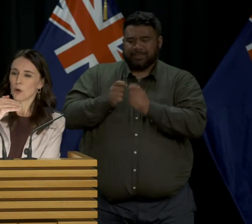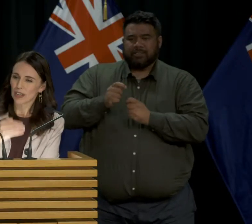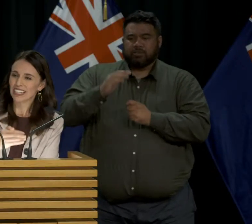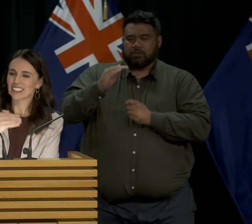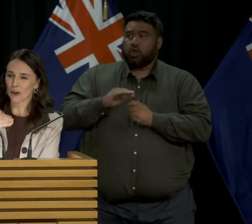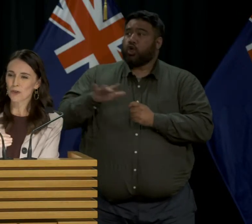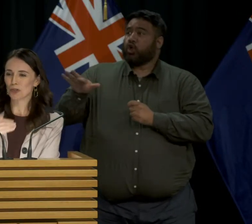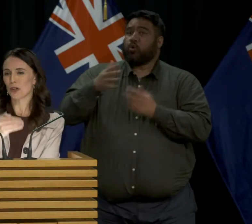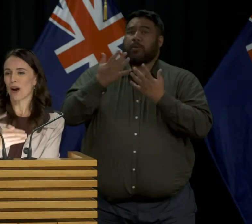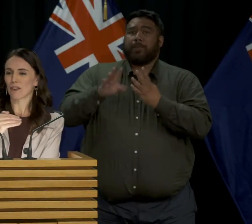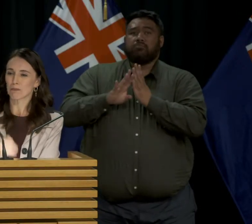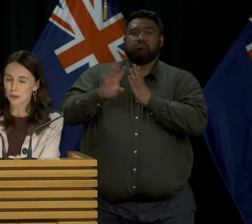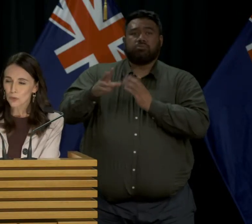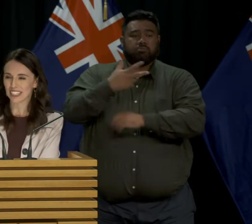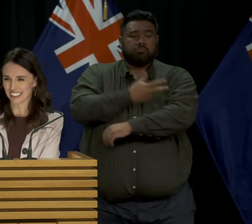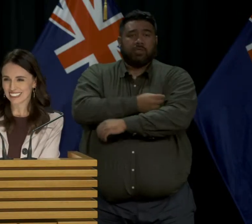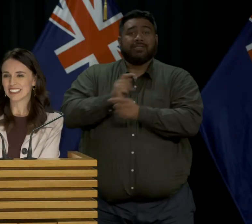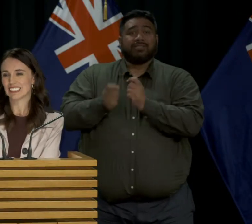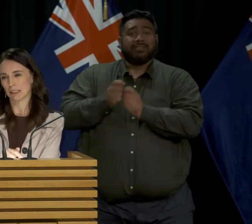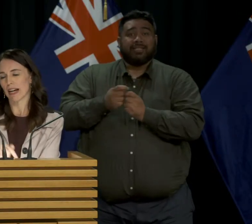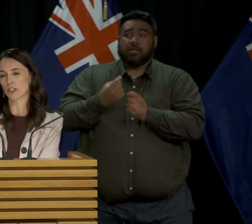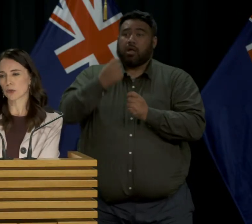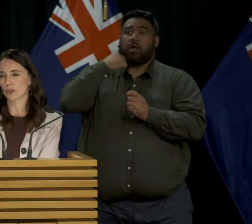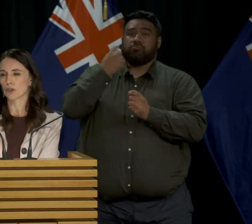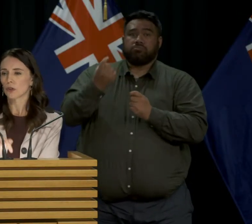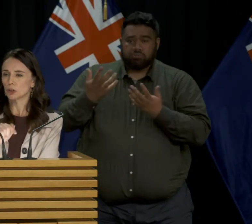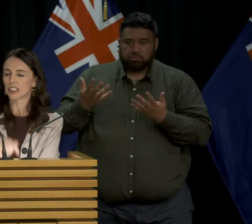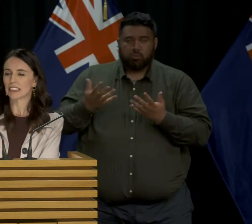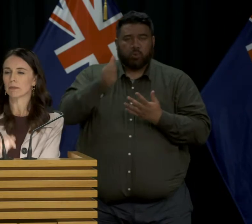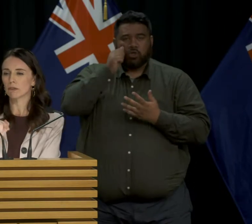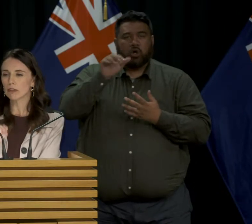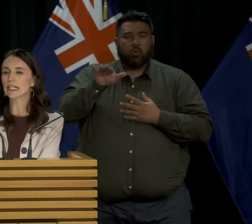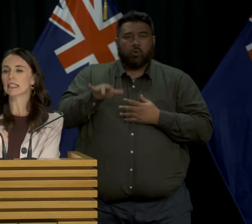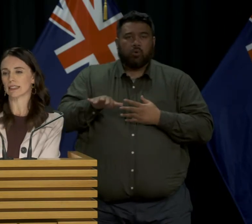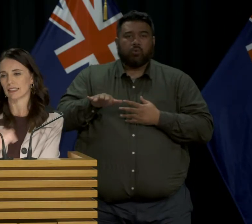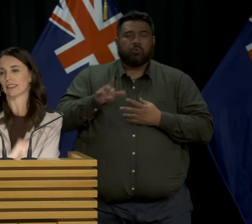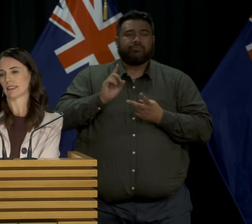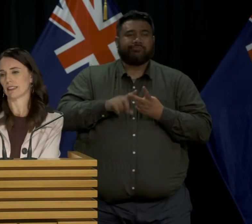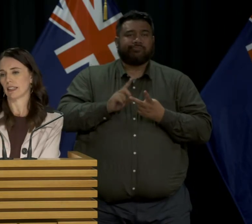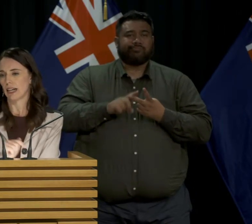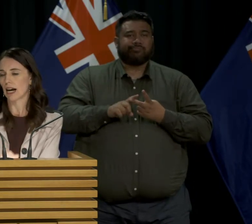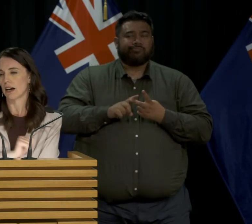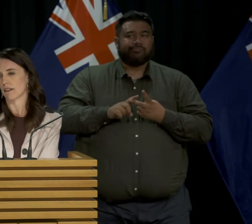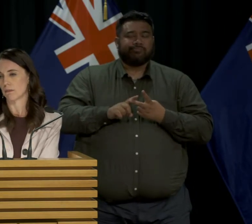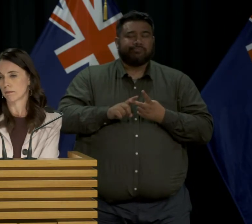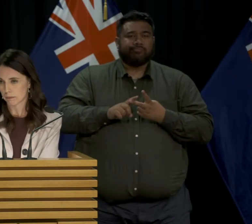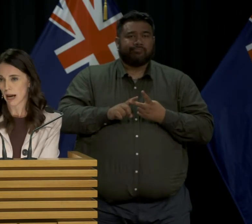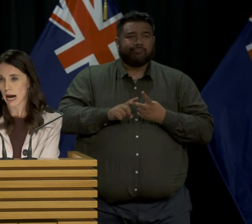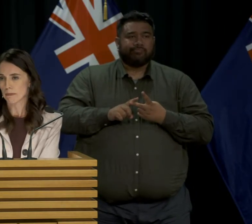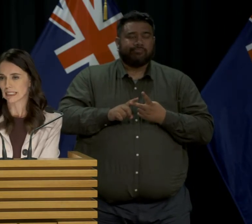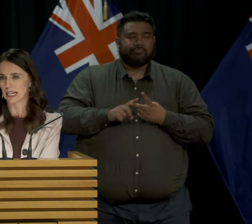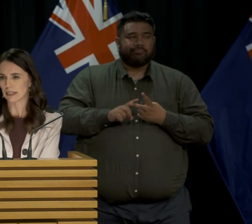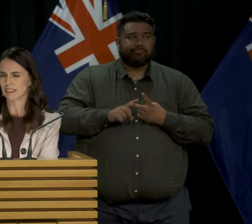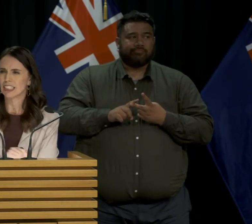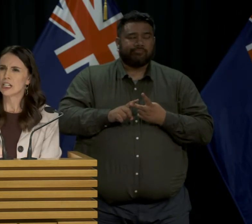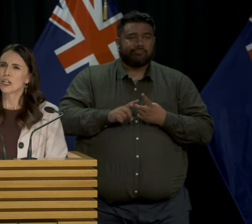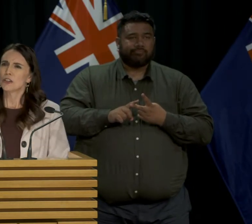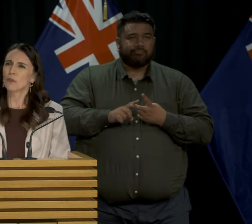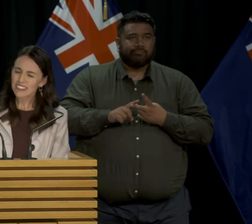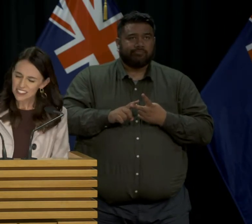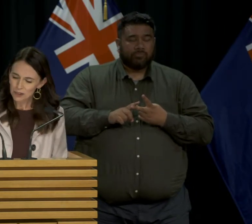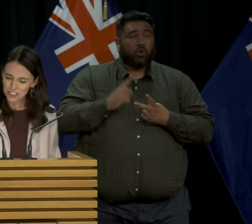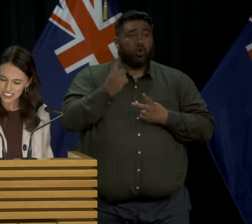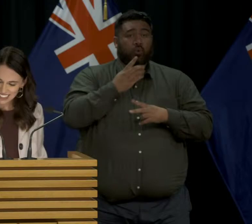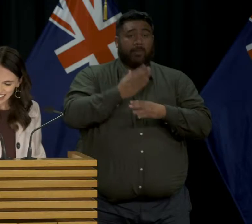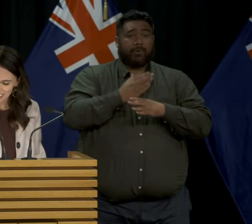need those who are employing to make sure that those who need to be regularly tested are being done.